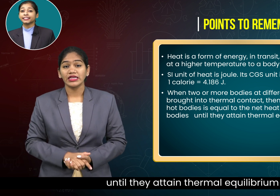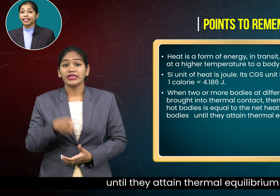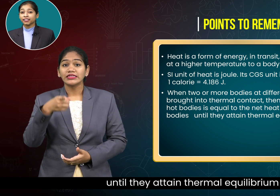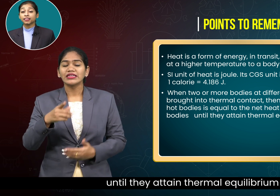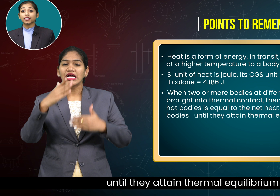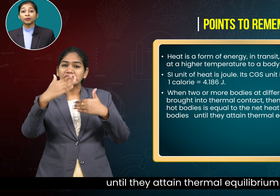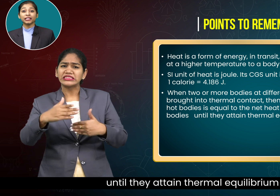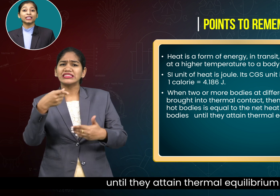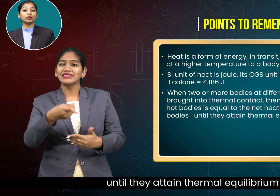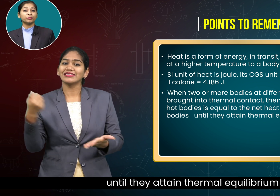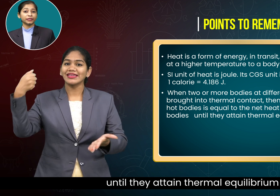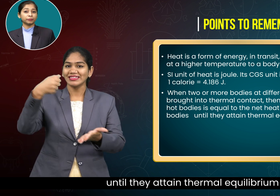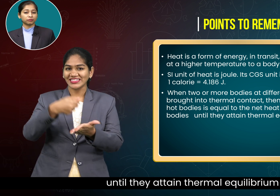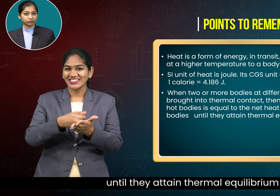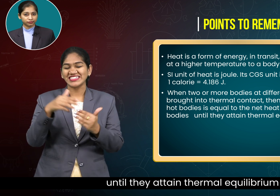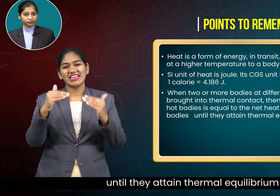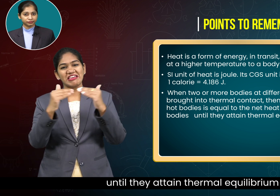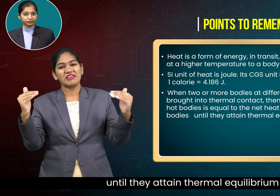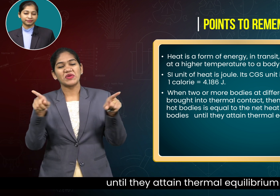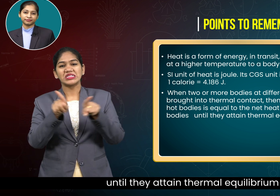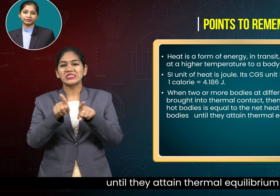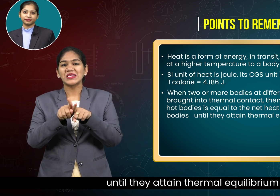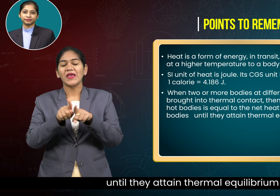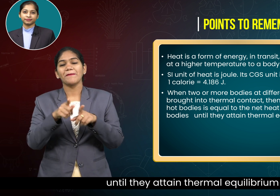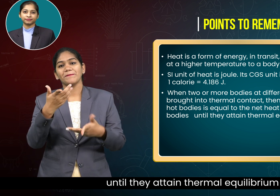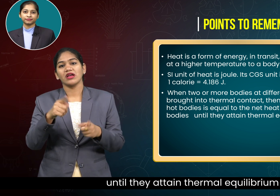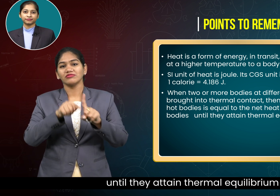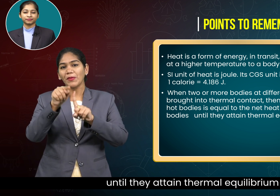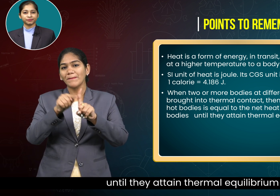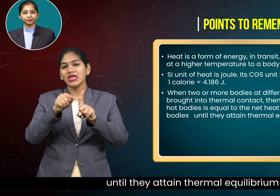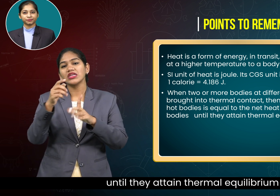until they attain thermal equilibrium.